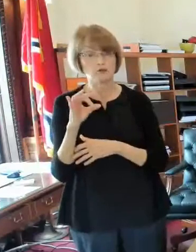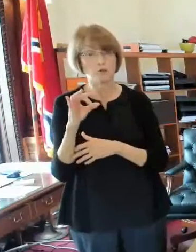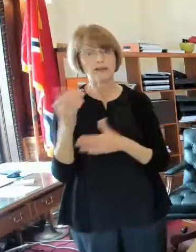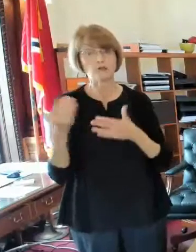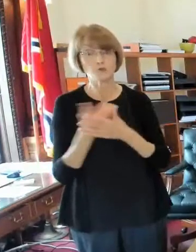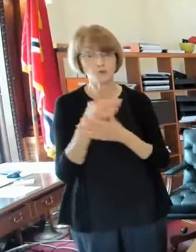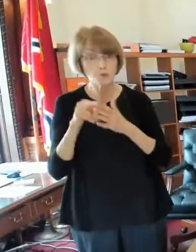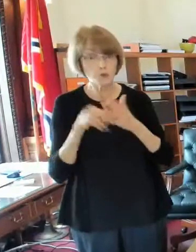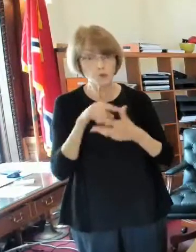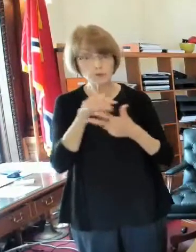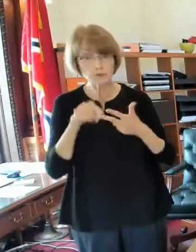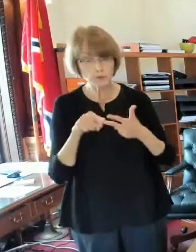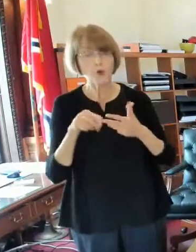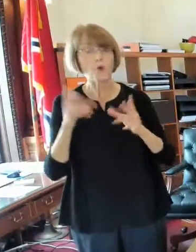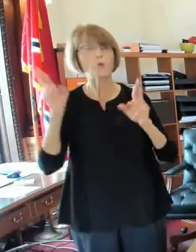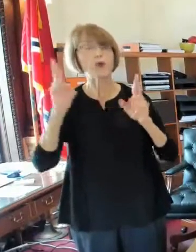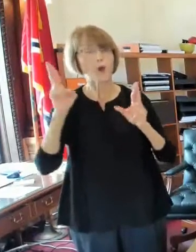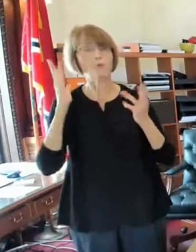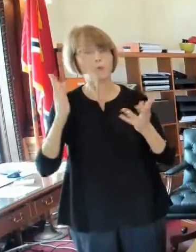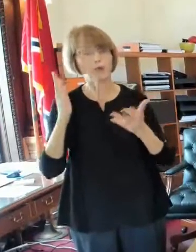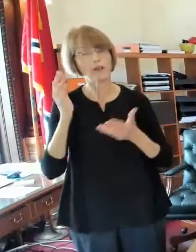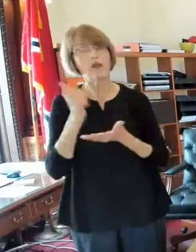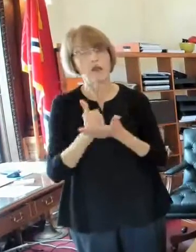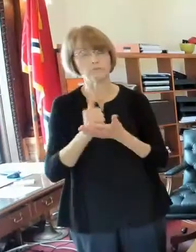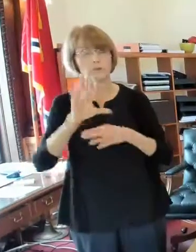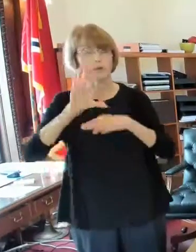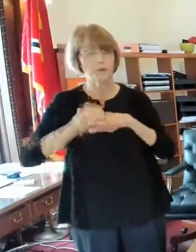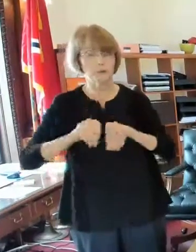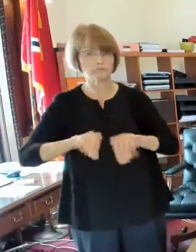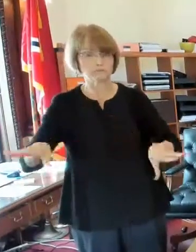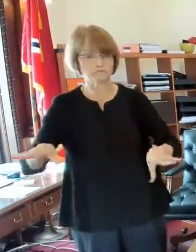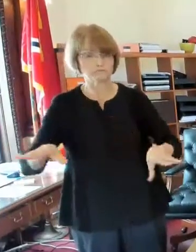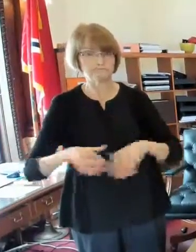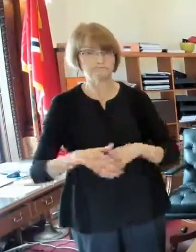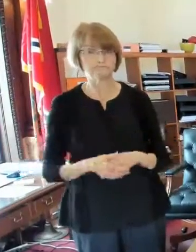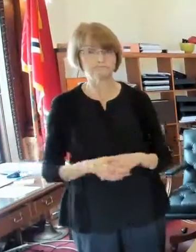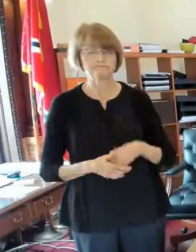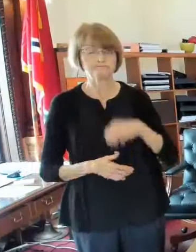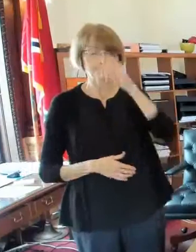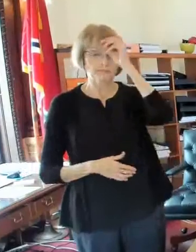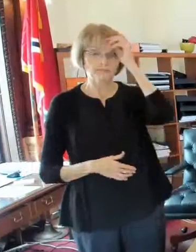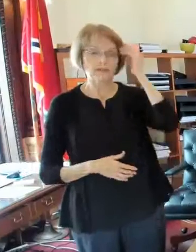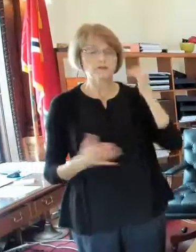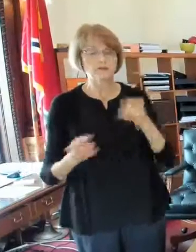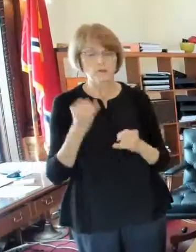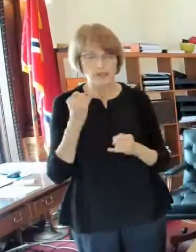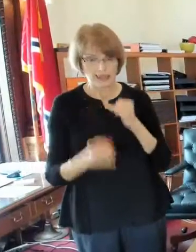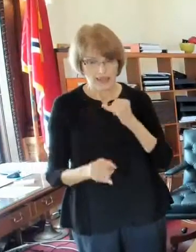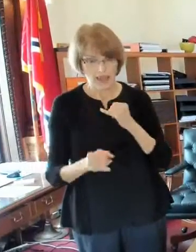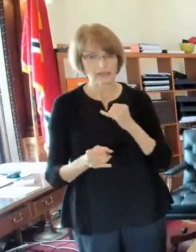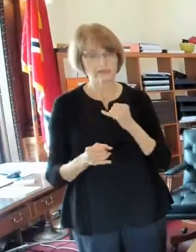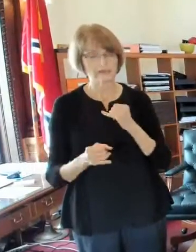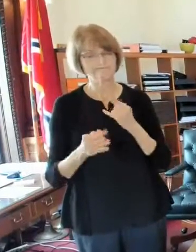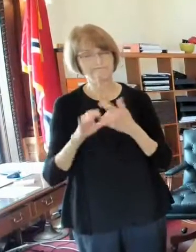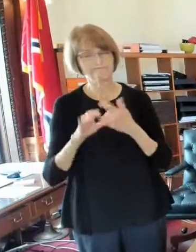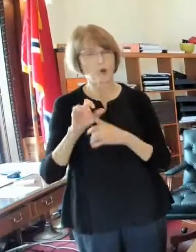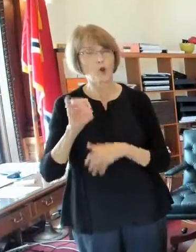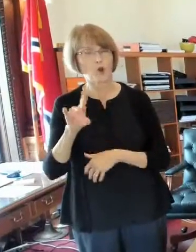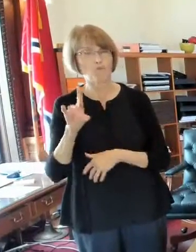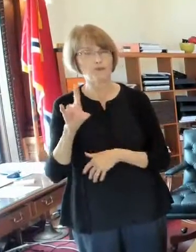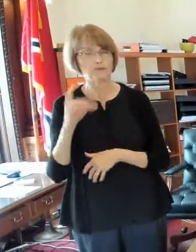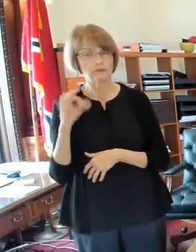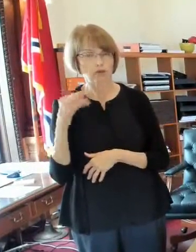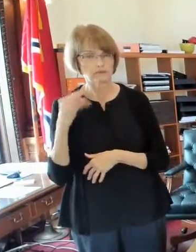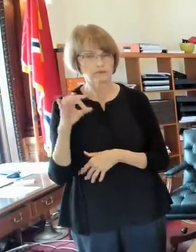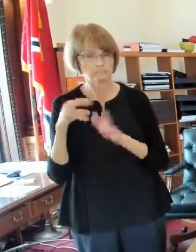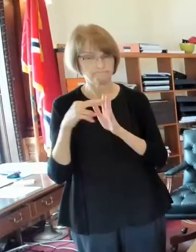that. The last thing I want to say about COVID restrictions, and this is a recommendation